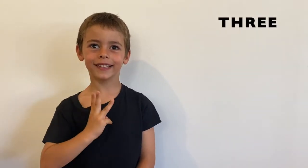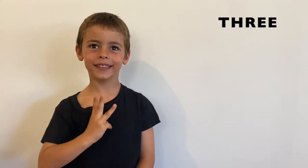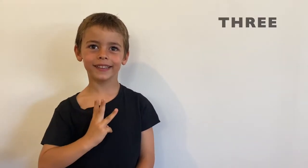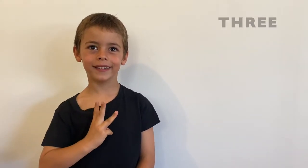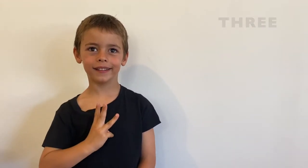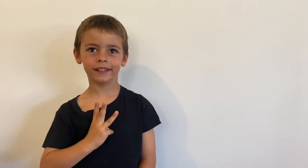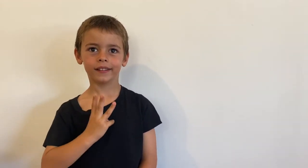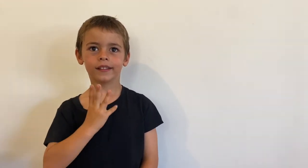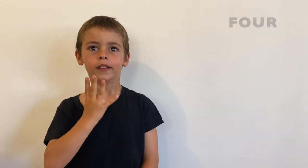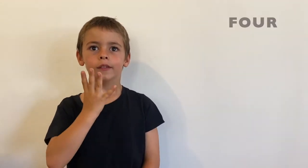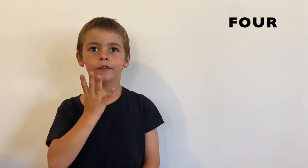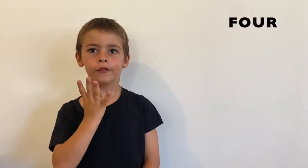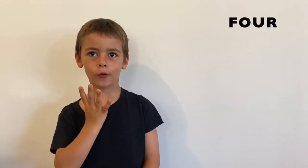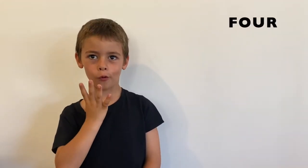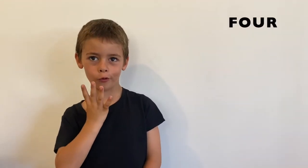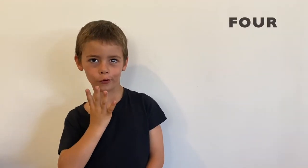3, 4,